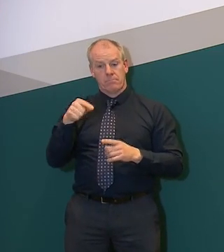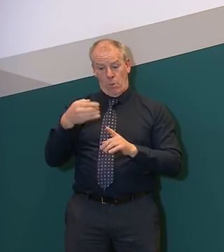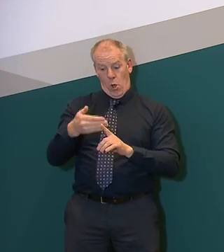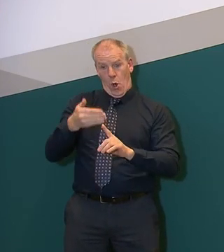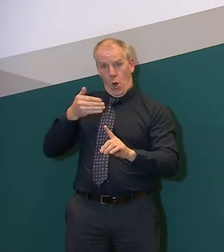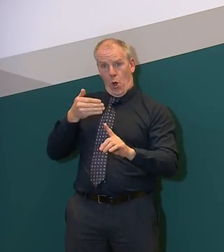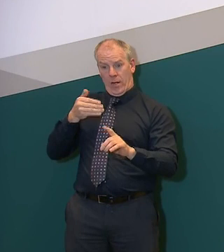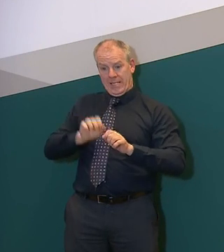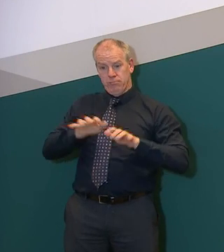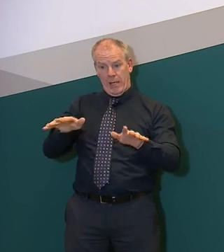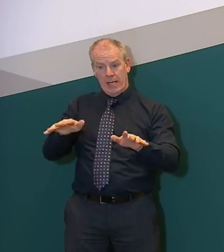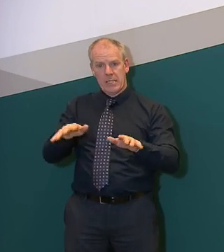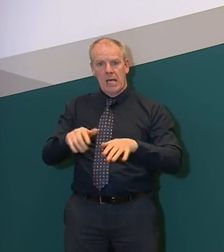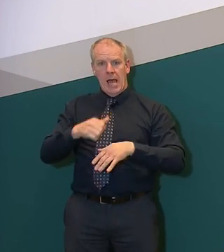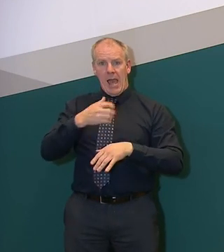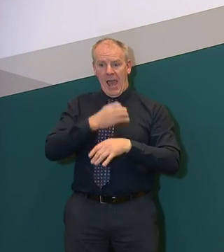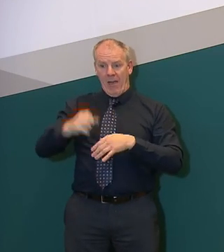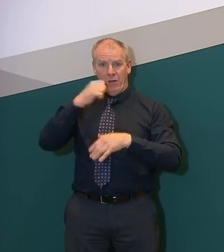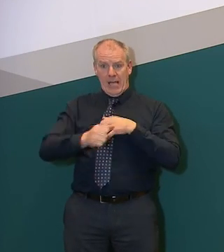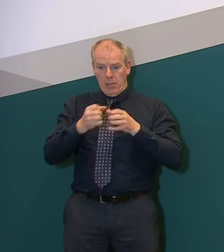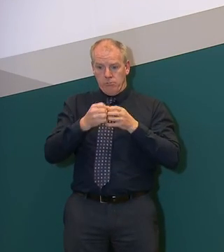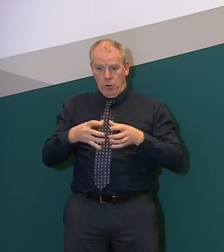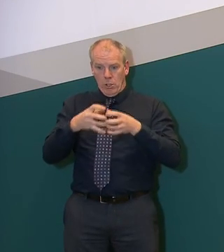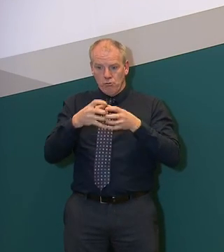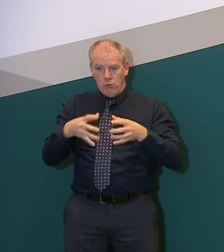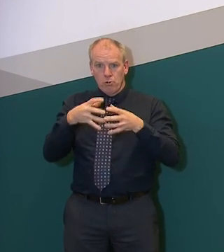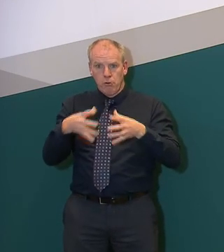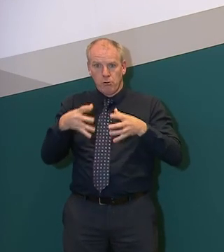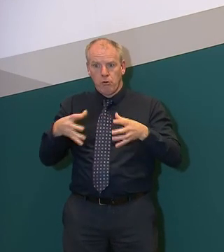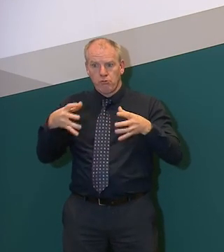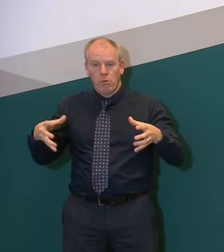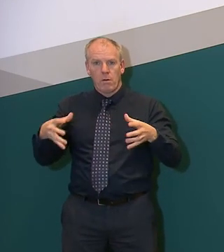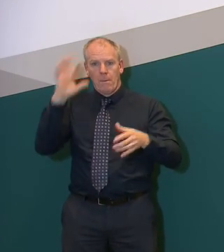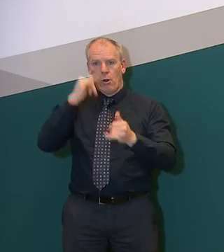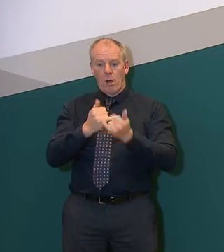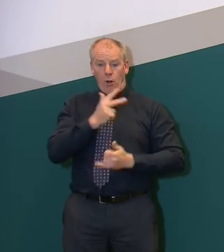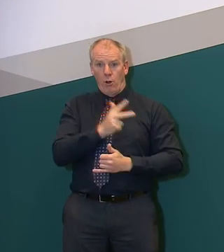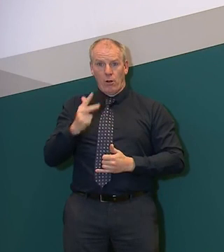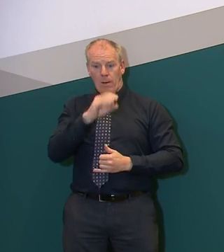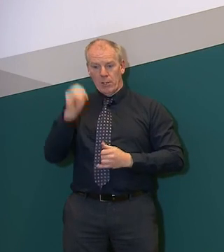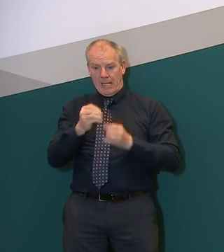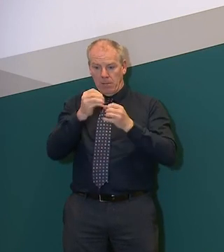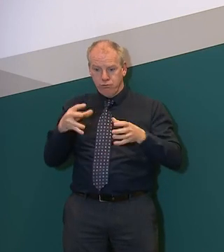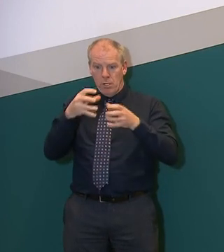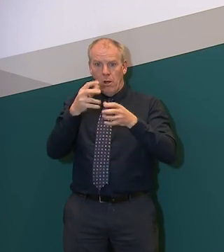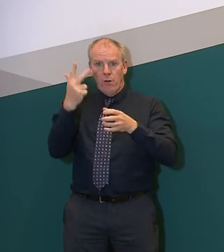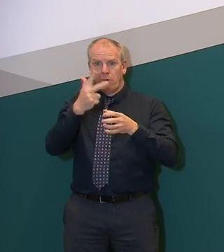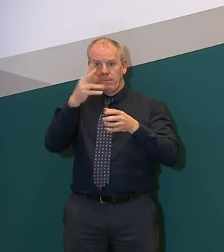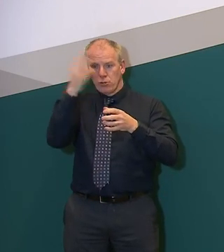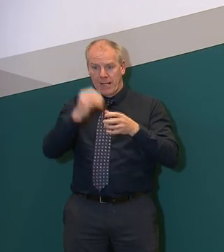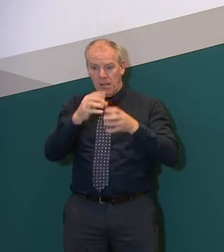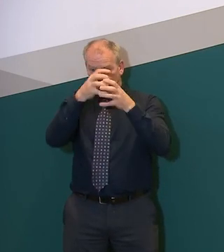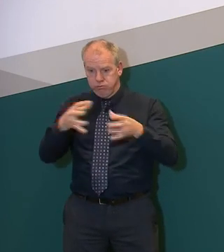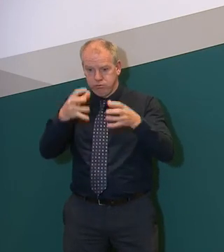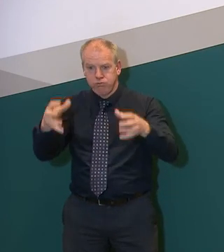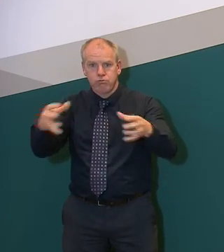this epidemic, there was a day-on-day growth rate in new cases and cumulative cases of 33%. So each day you were seeing 33% more